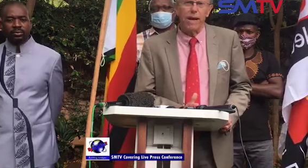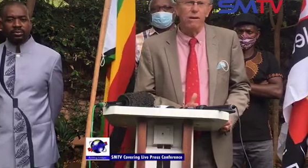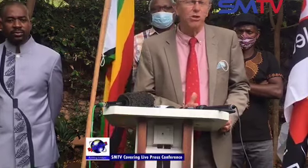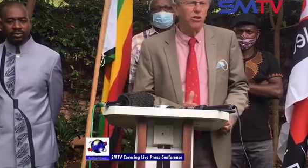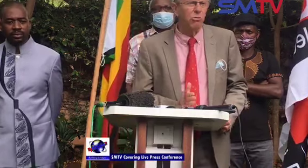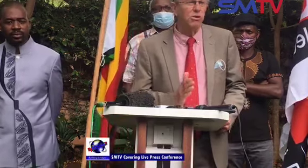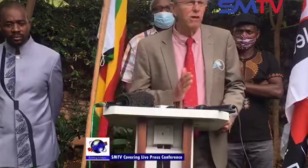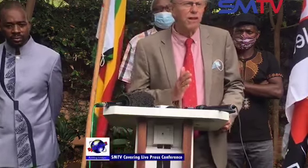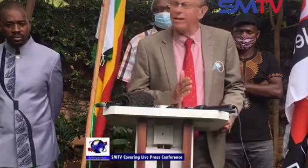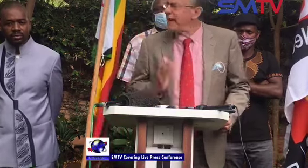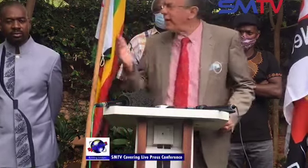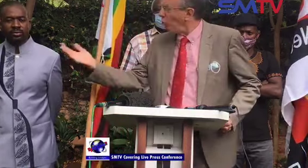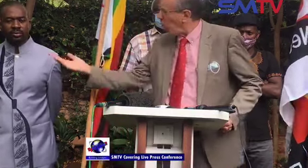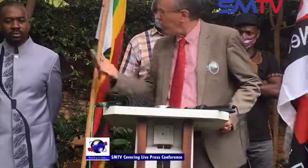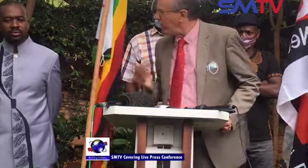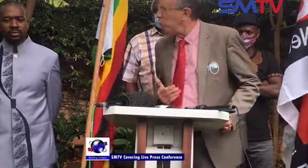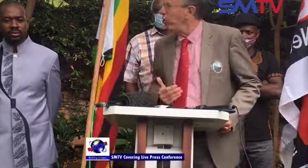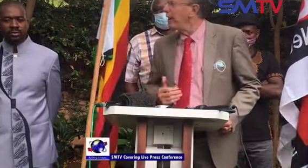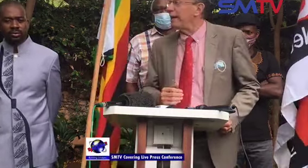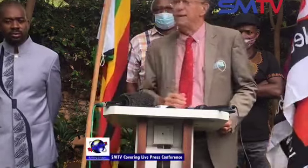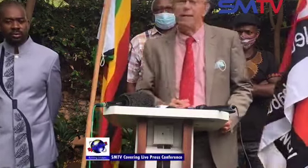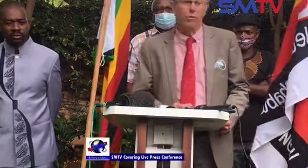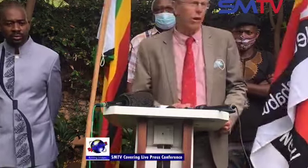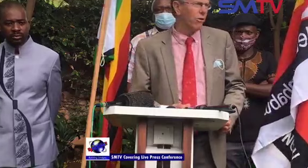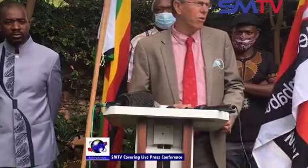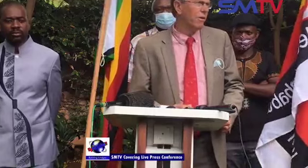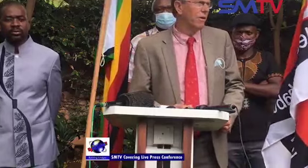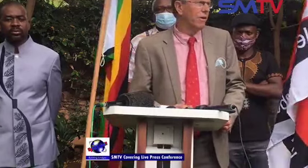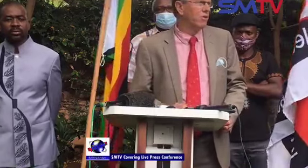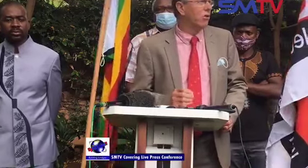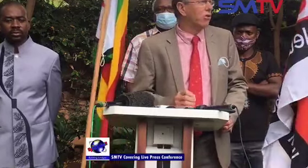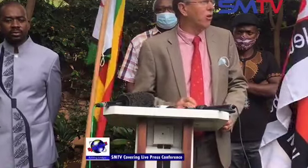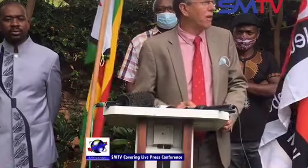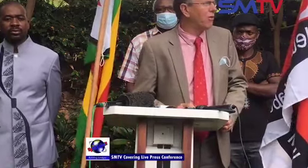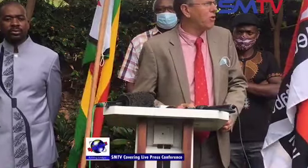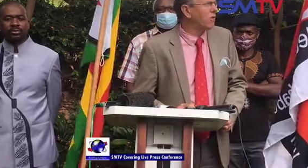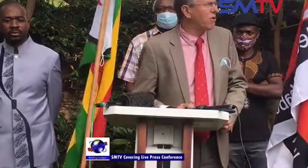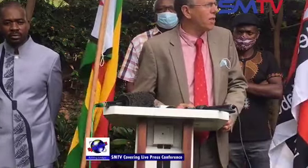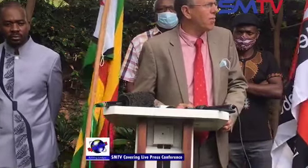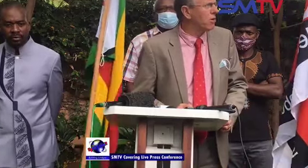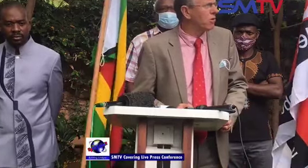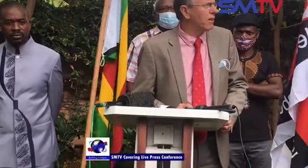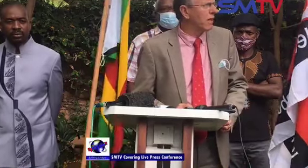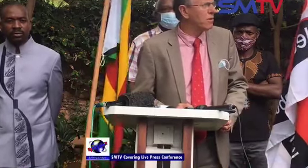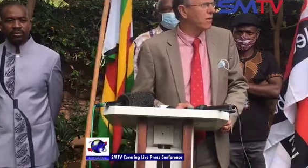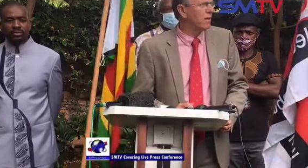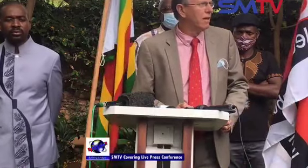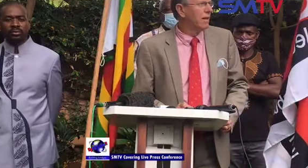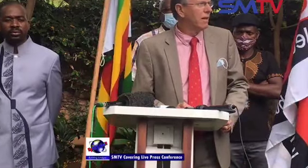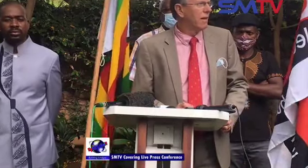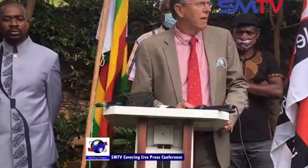of May, which was the date all of us were elected in Beirut, to the 31st of December